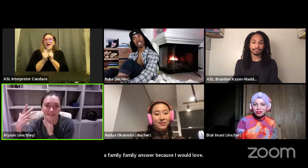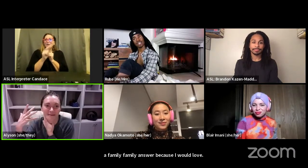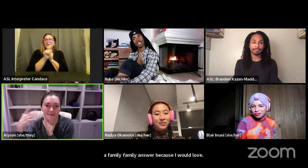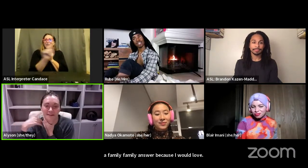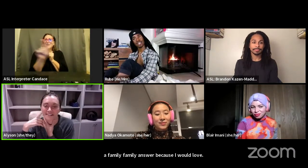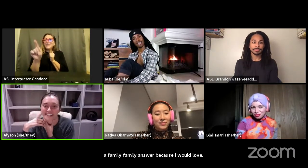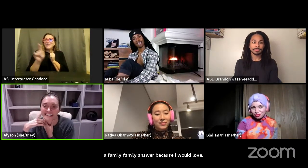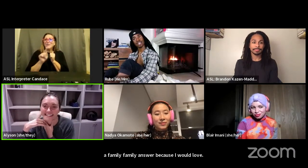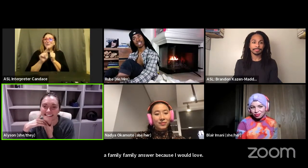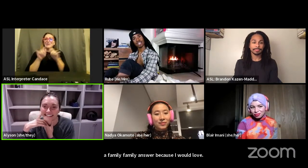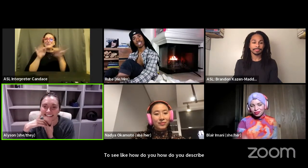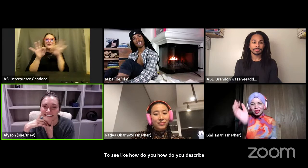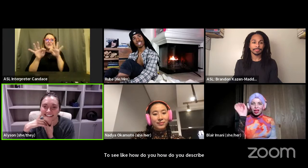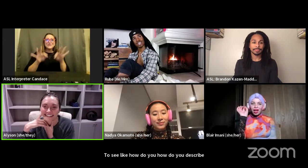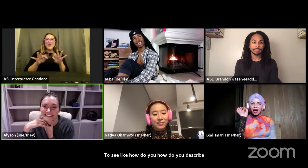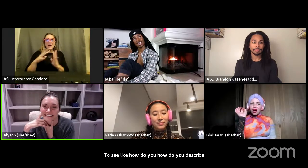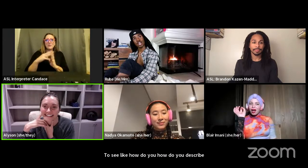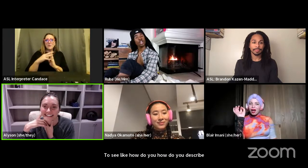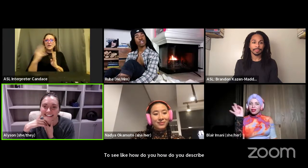how do you describe queerness?